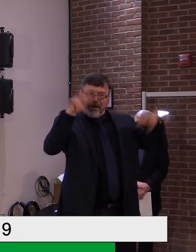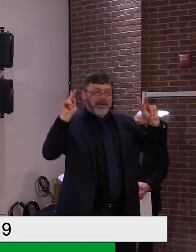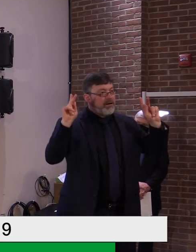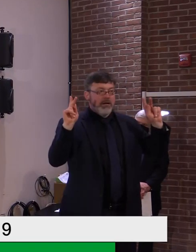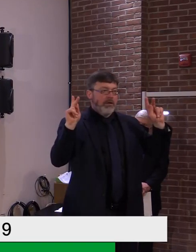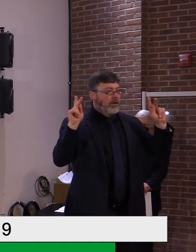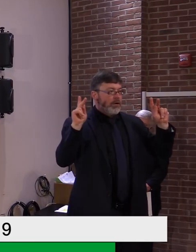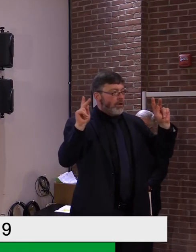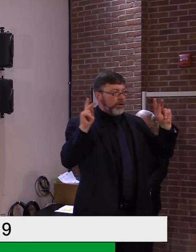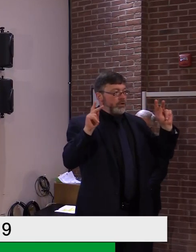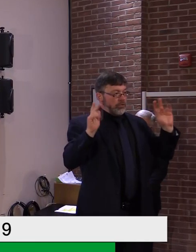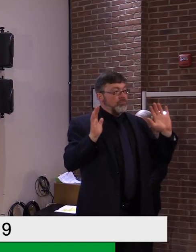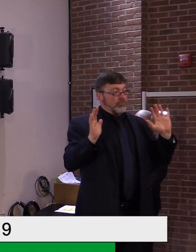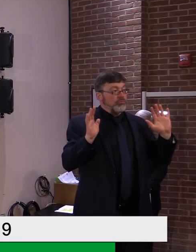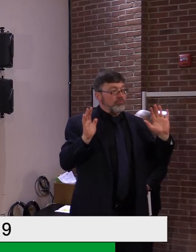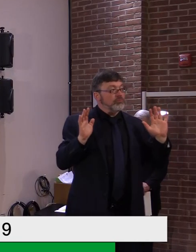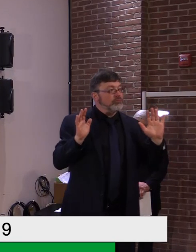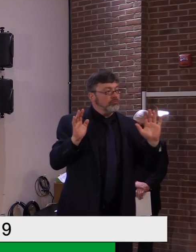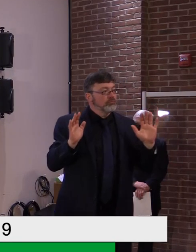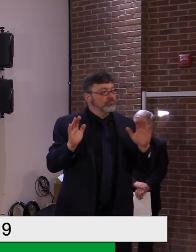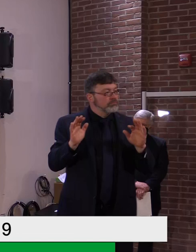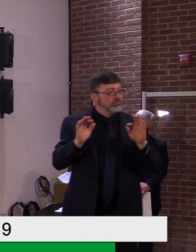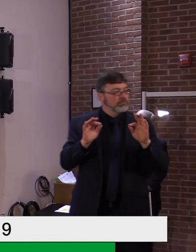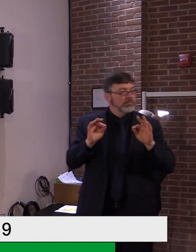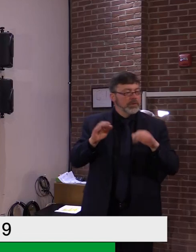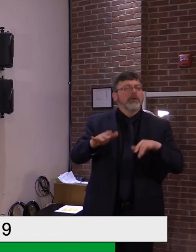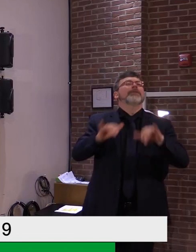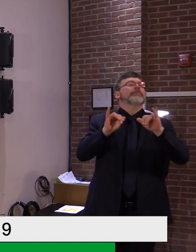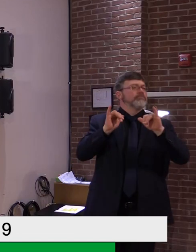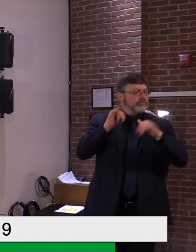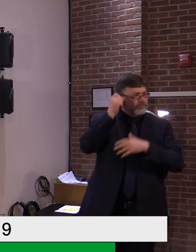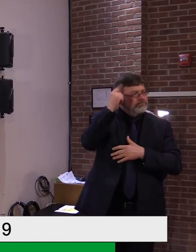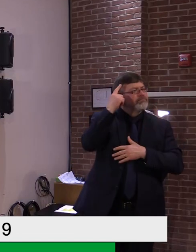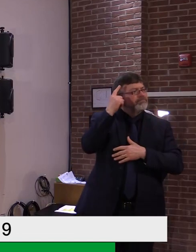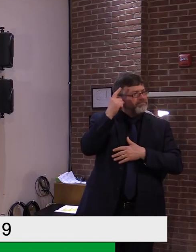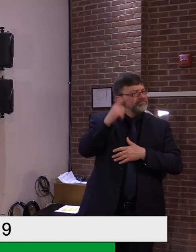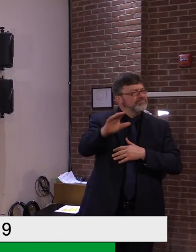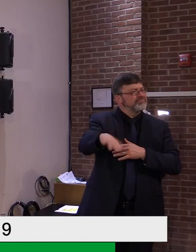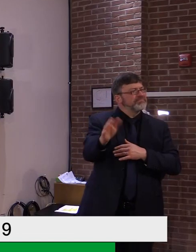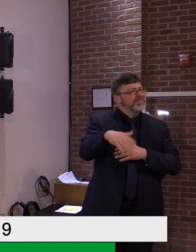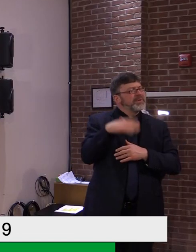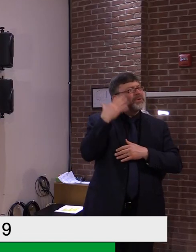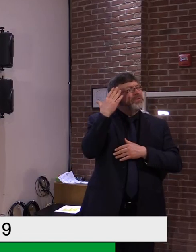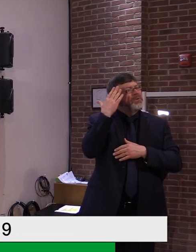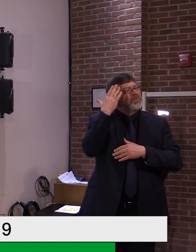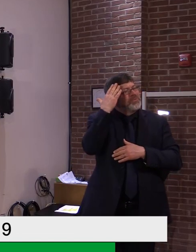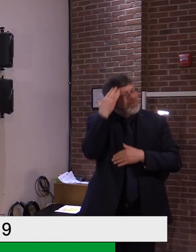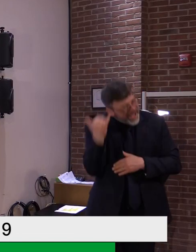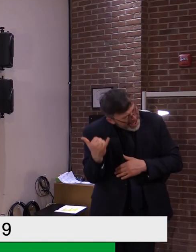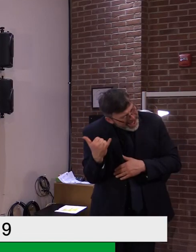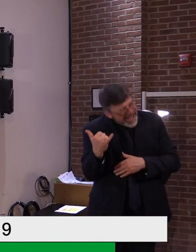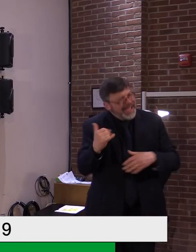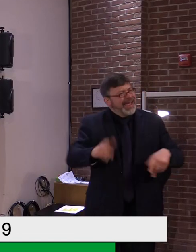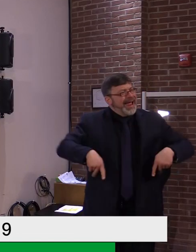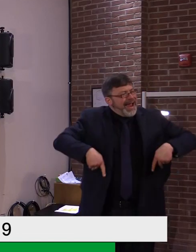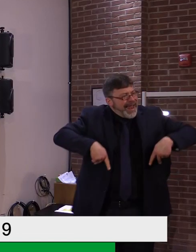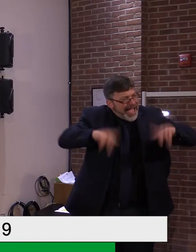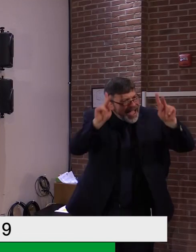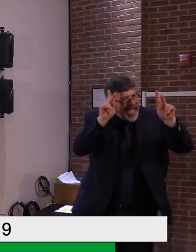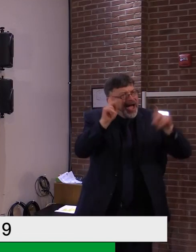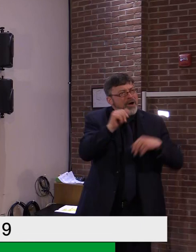open. I'm sure that, you know, they've been closed for a long time and are hurting economically.